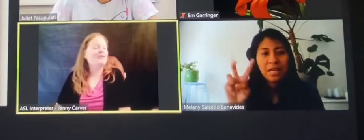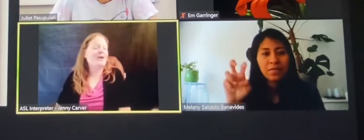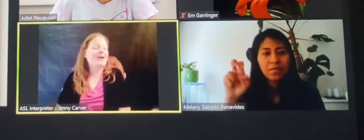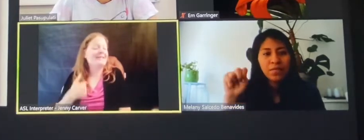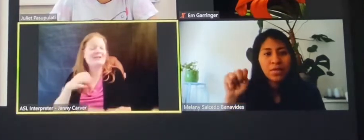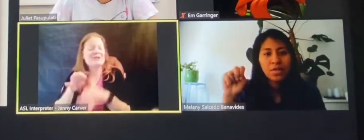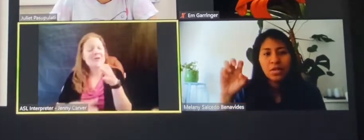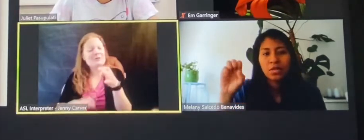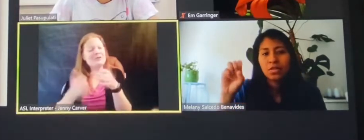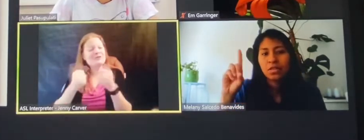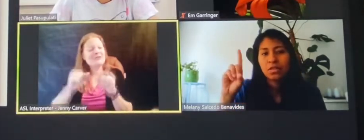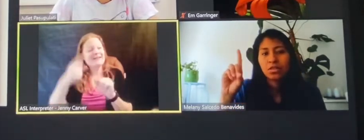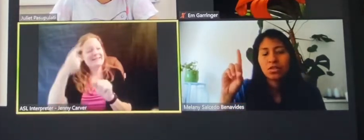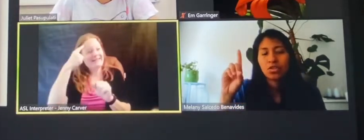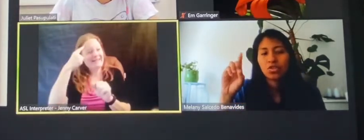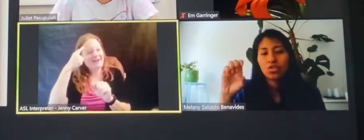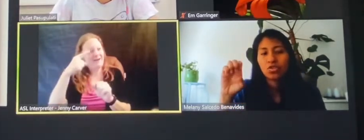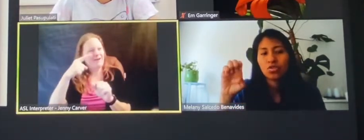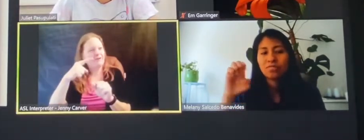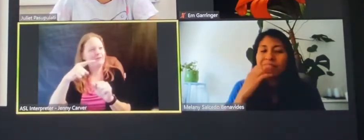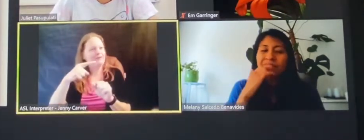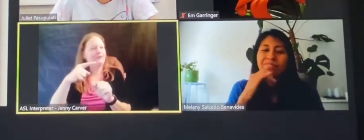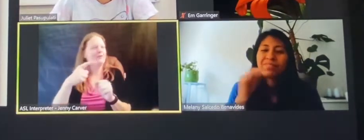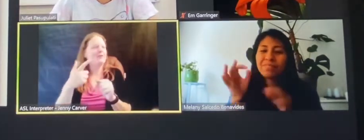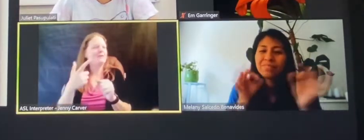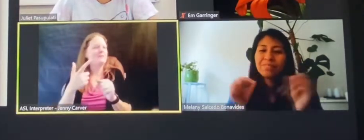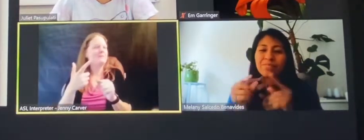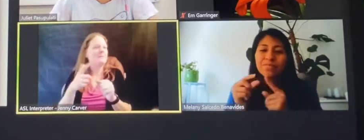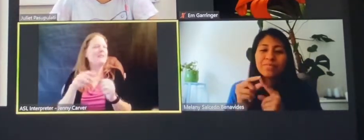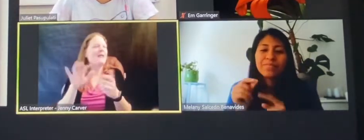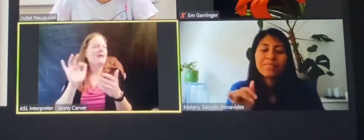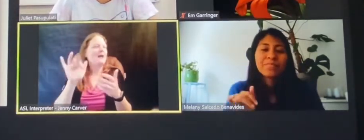I'm just sorry. The interpreter's trying to think of